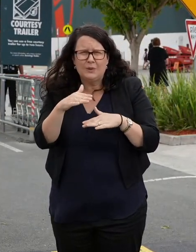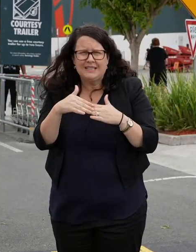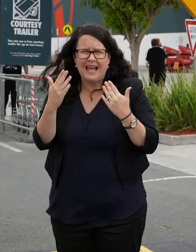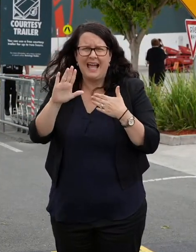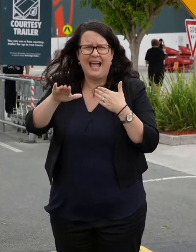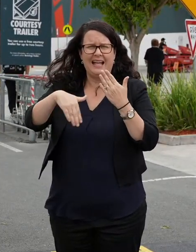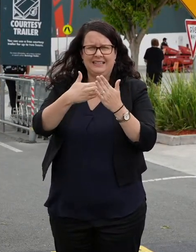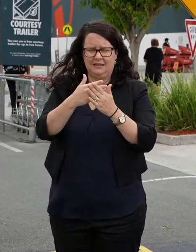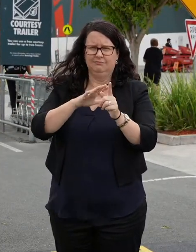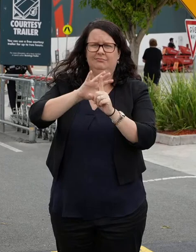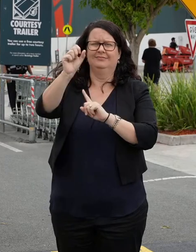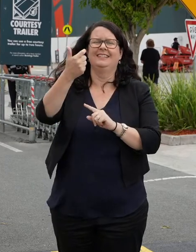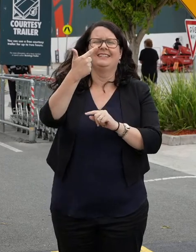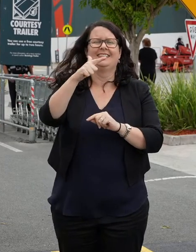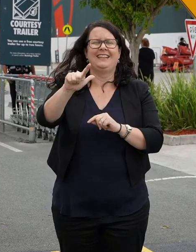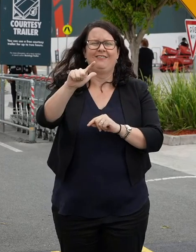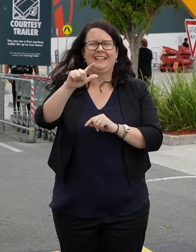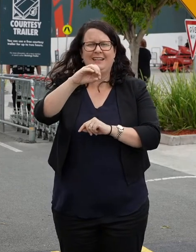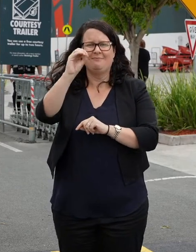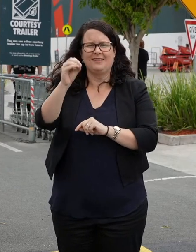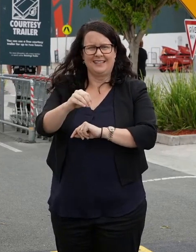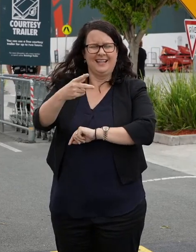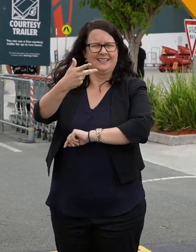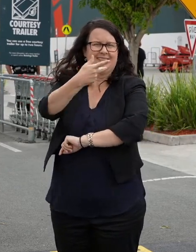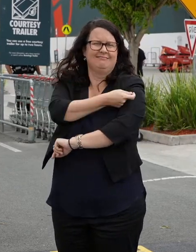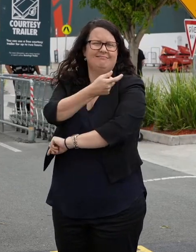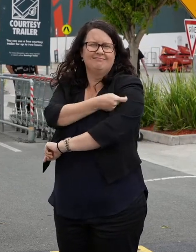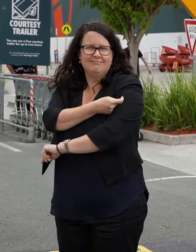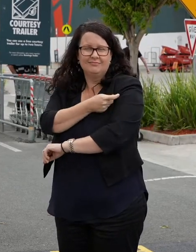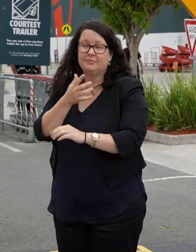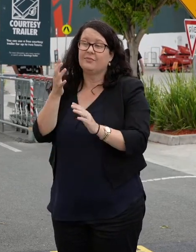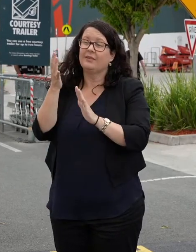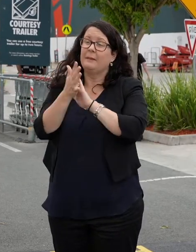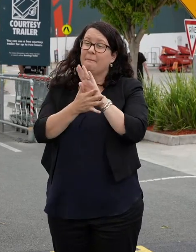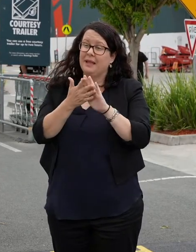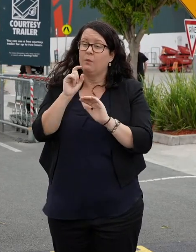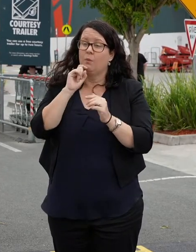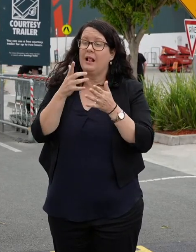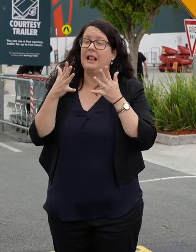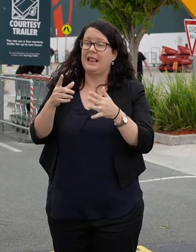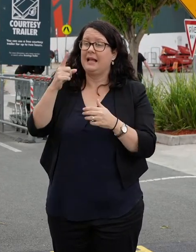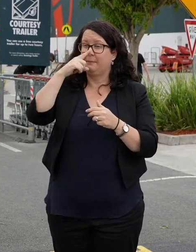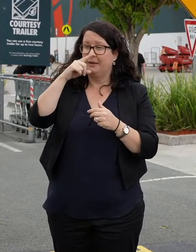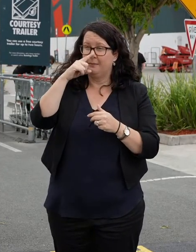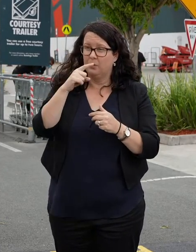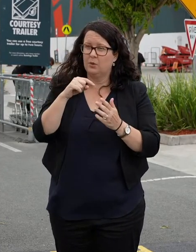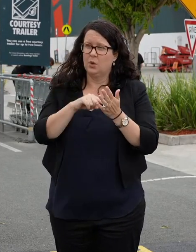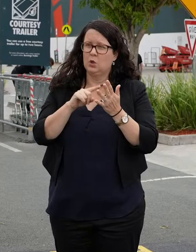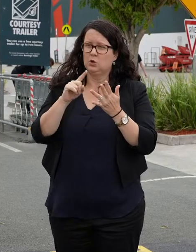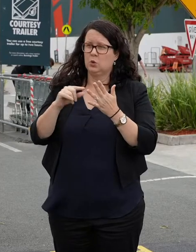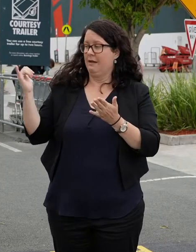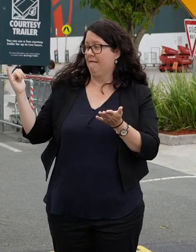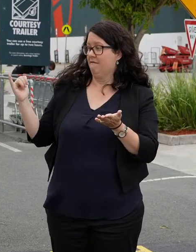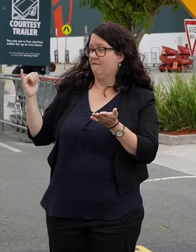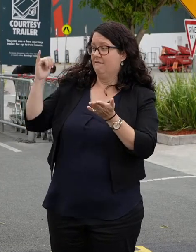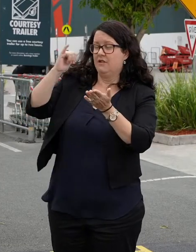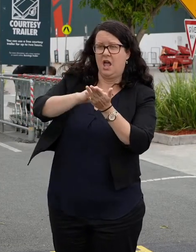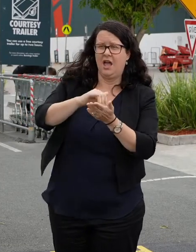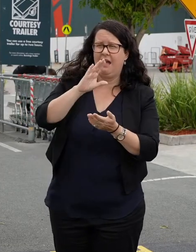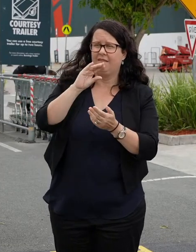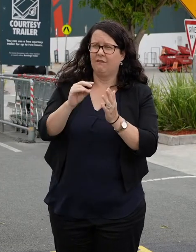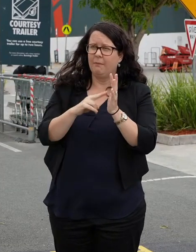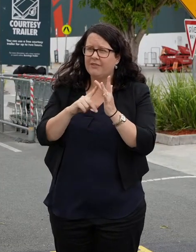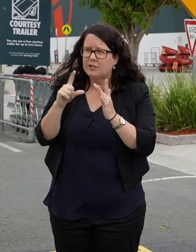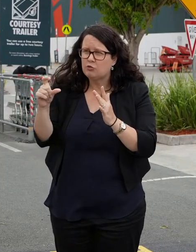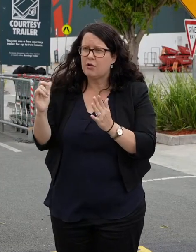days away from hitting our 70% double dose, which will allow people to come in via air from Victoria, from